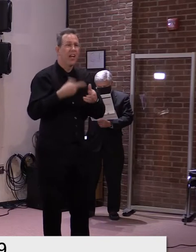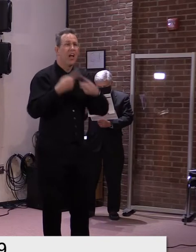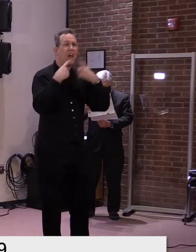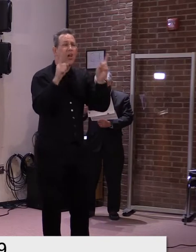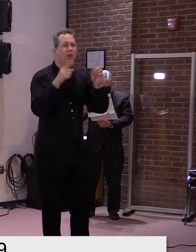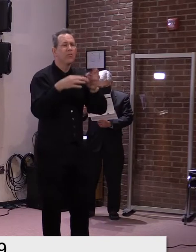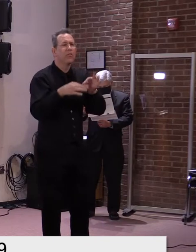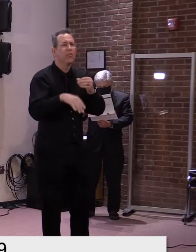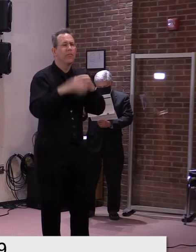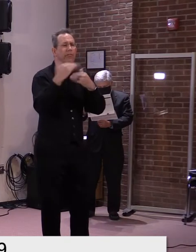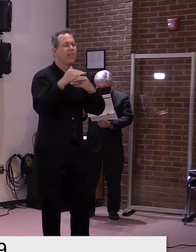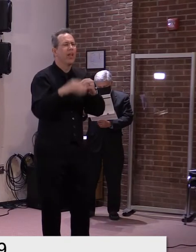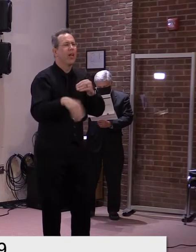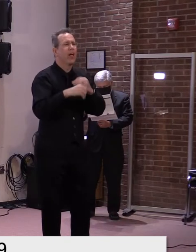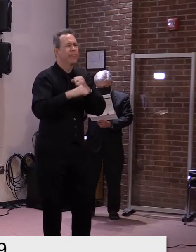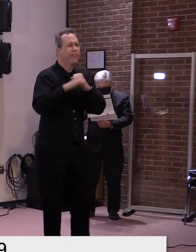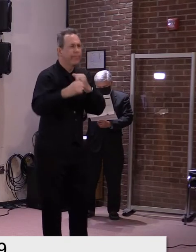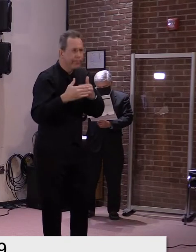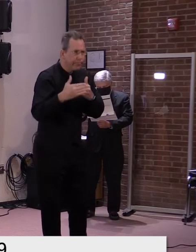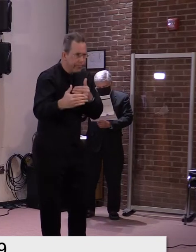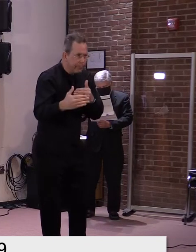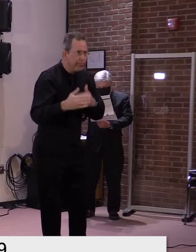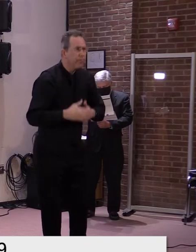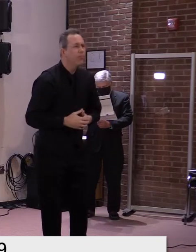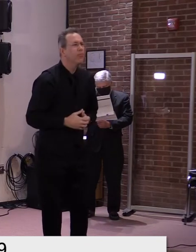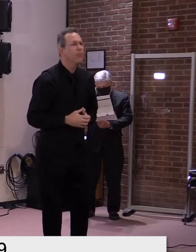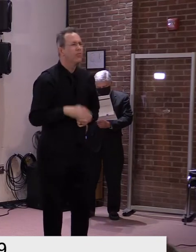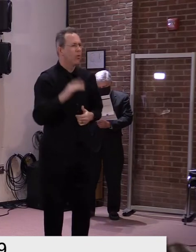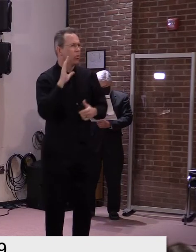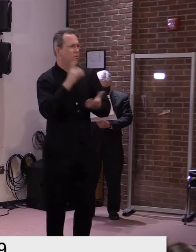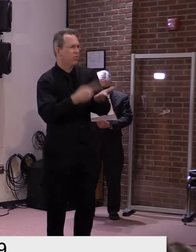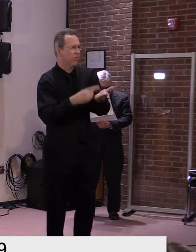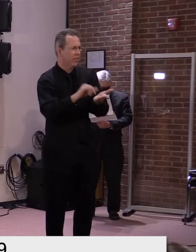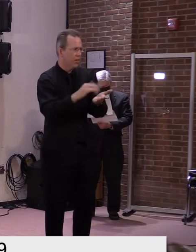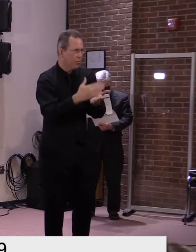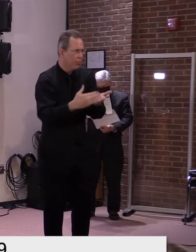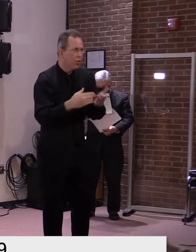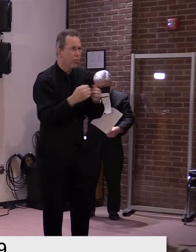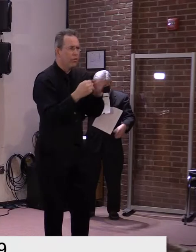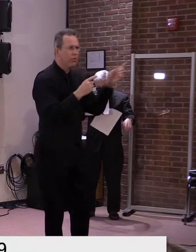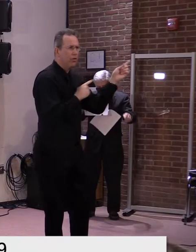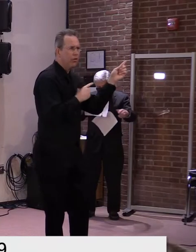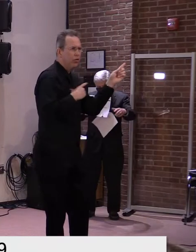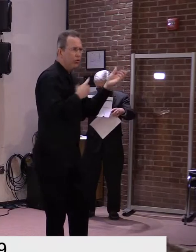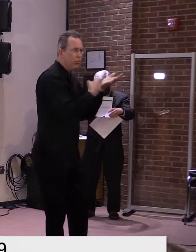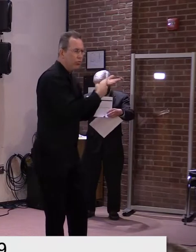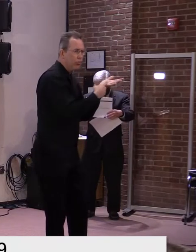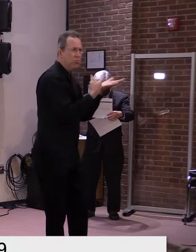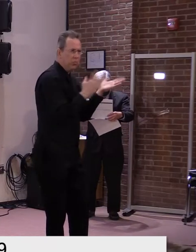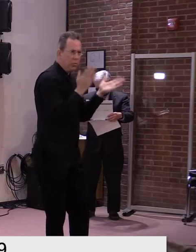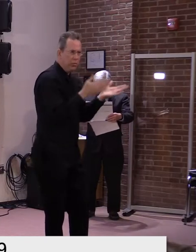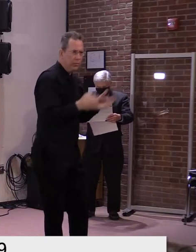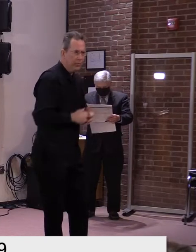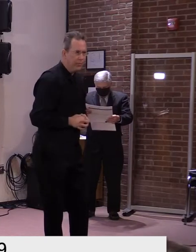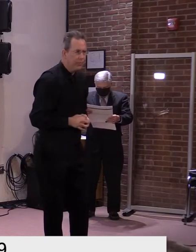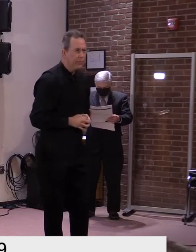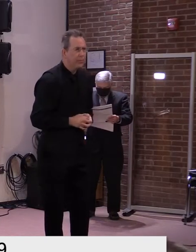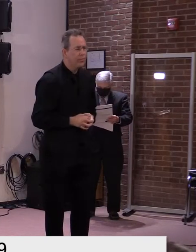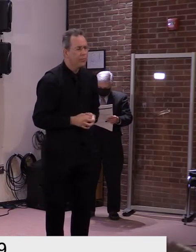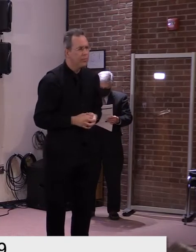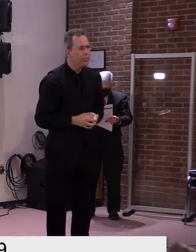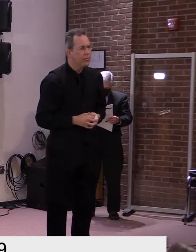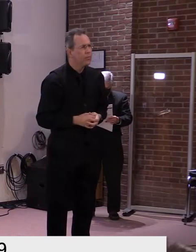will be working with the legislature to pass a corresponding tax credit to Vermont tax liability. So the Vermont